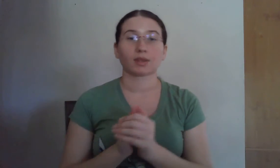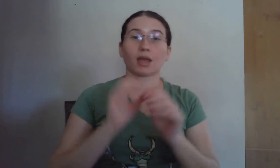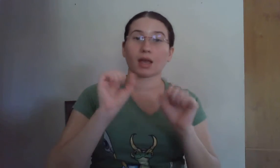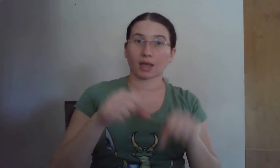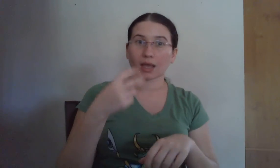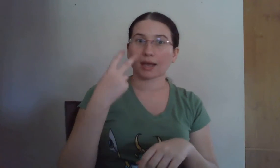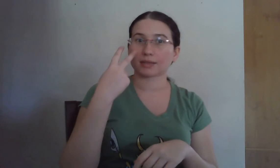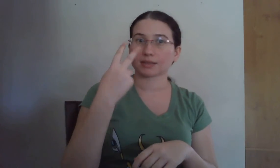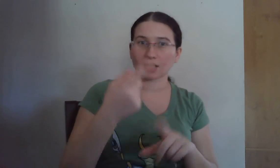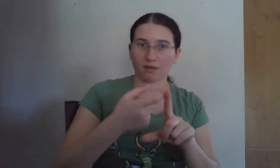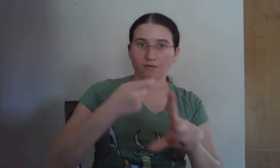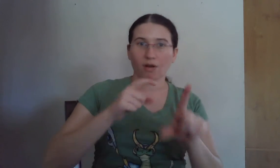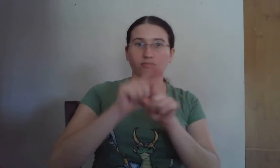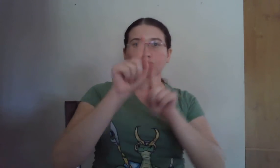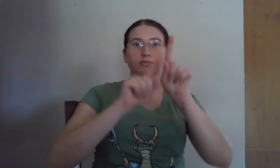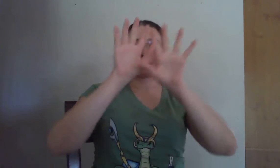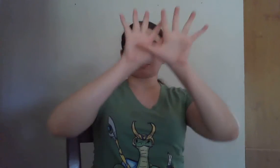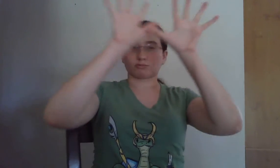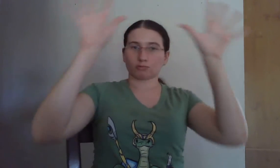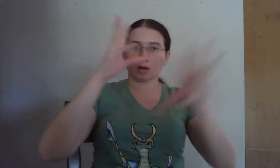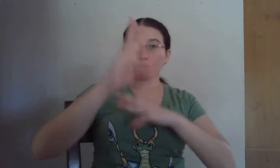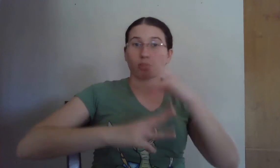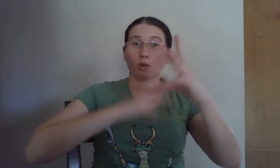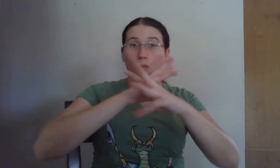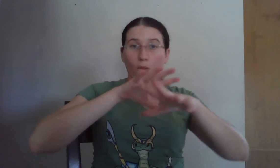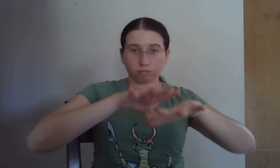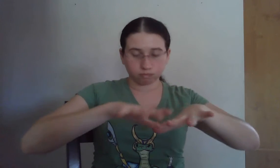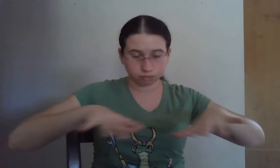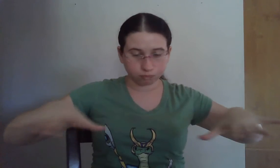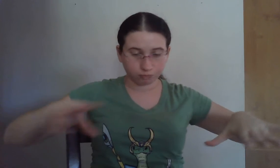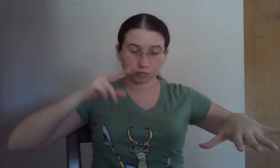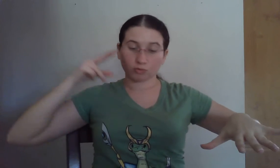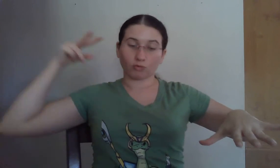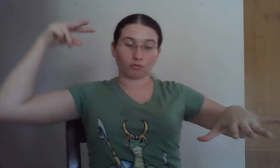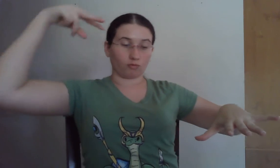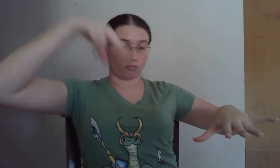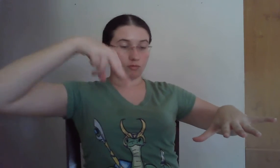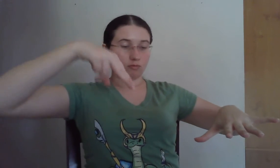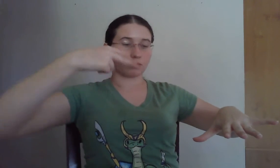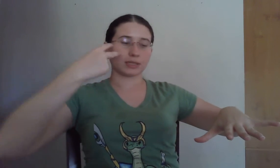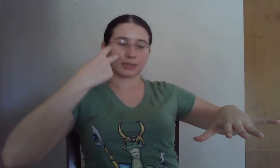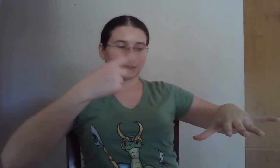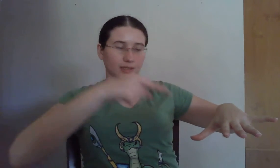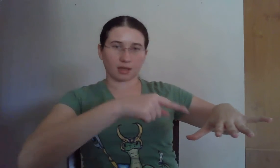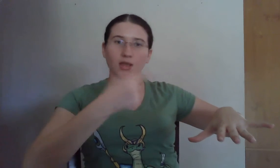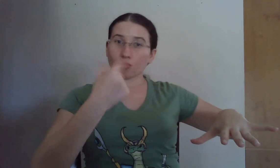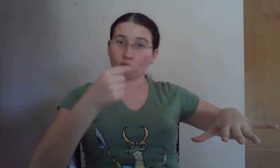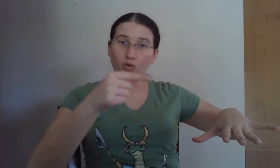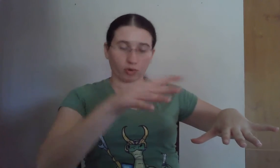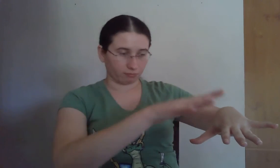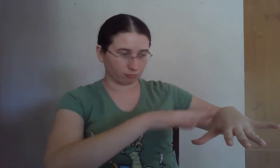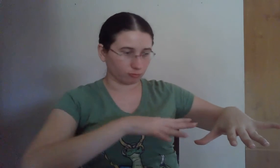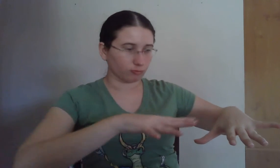the proportions fairly well. Generally, what you see in green is not desertifying, and what you see in brown